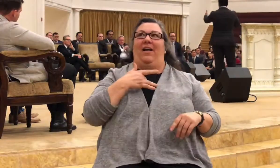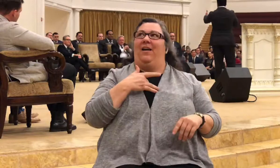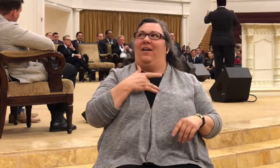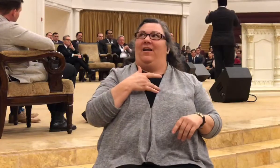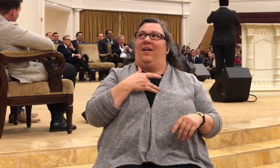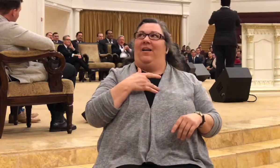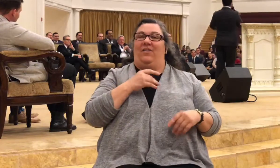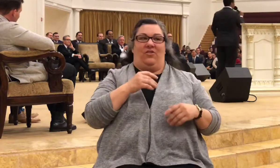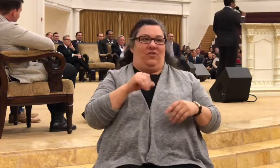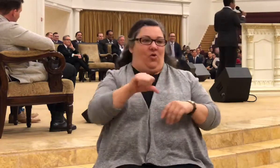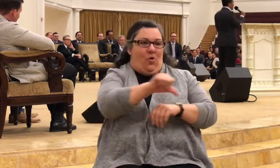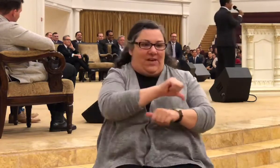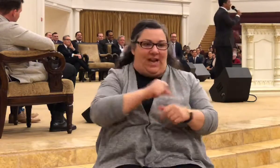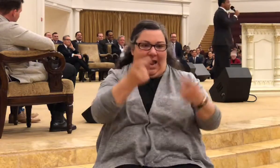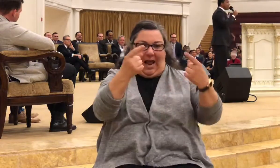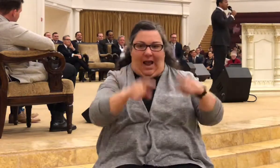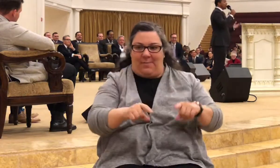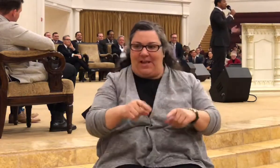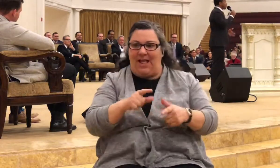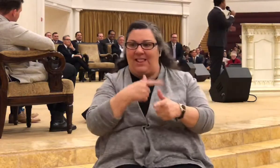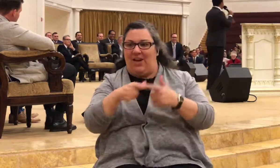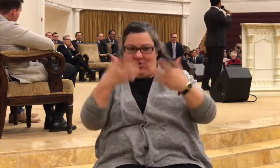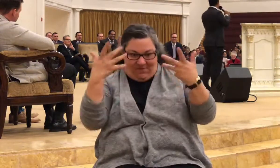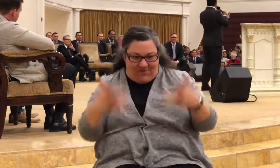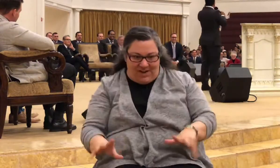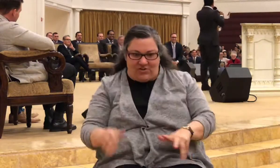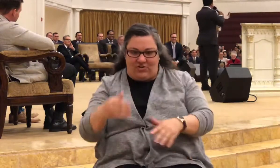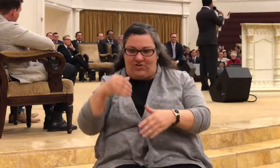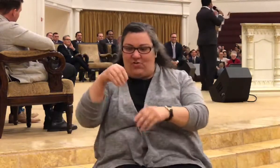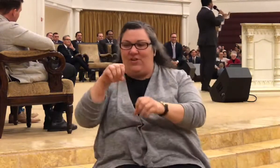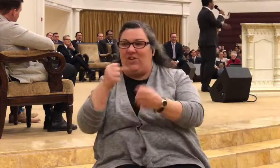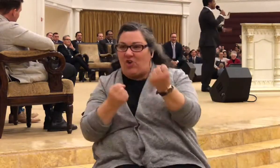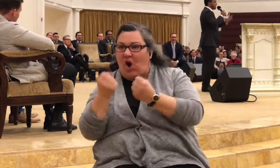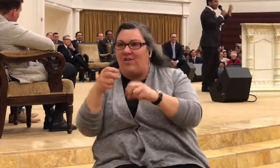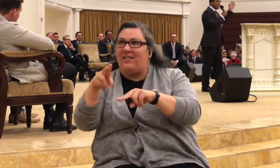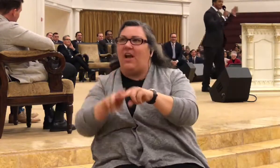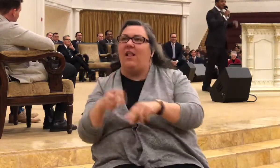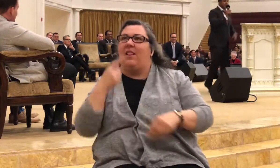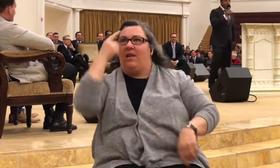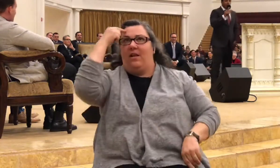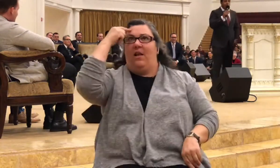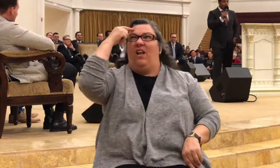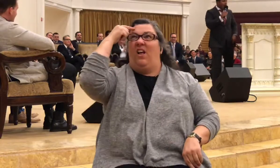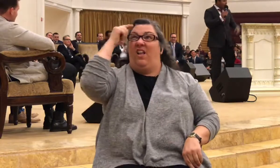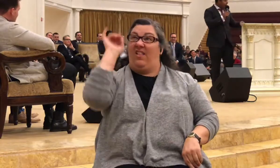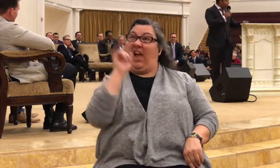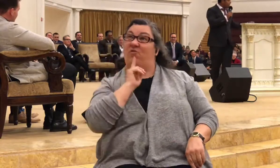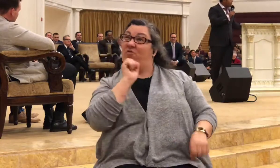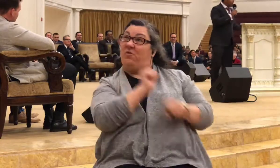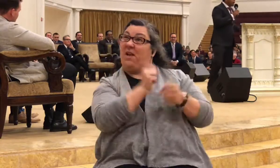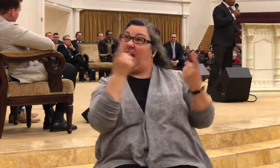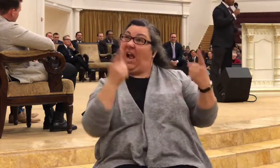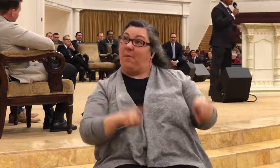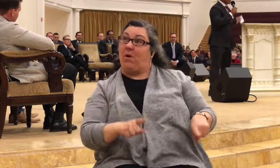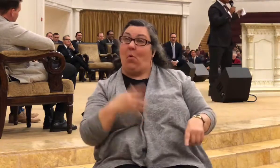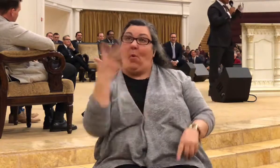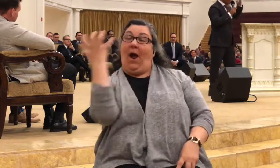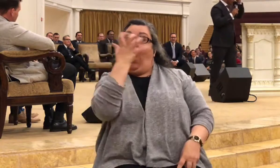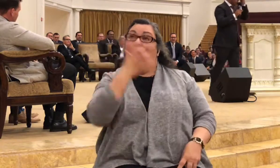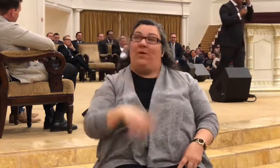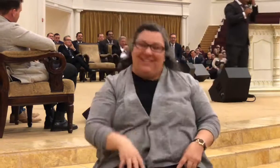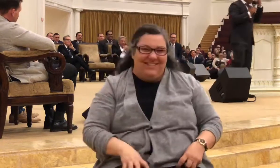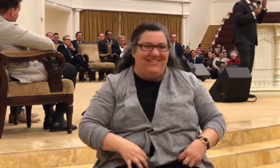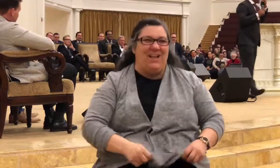happen? If it's Jesus, you better be saying, man, did that just happen? And so I remember all of a